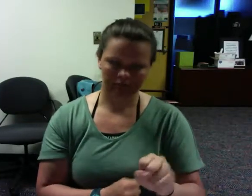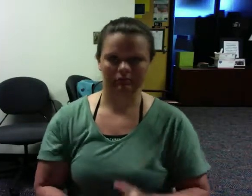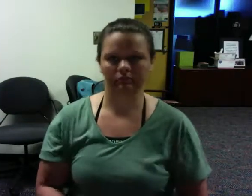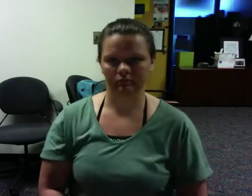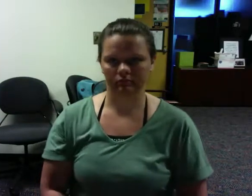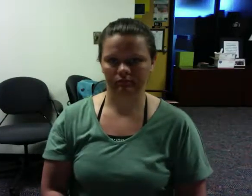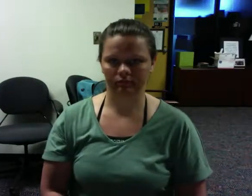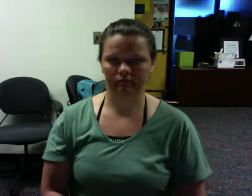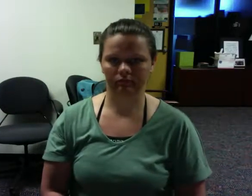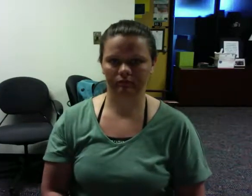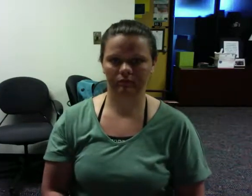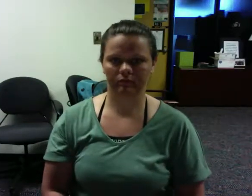How many fifths do we have left?